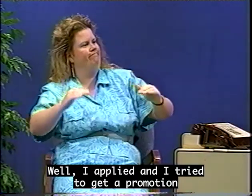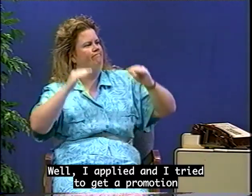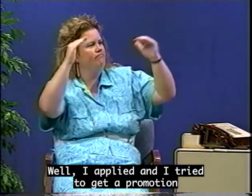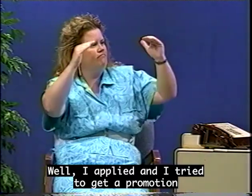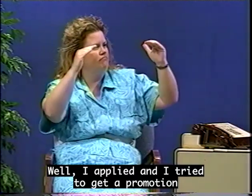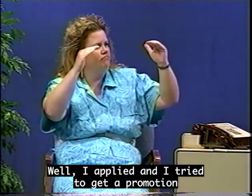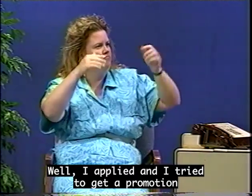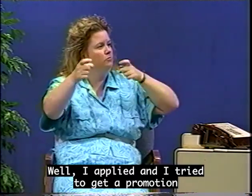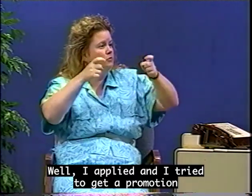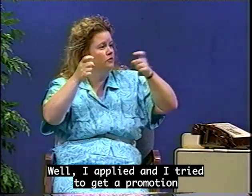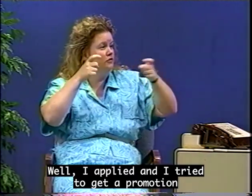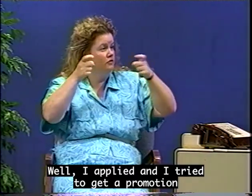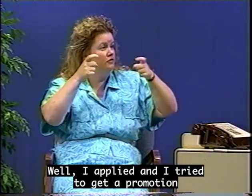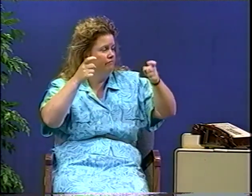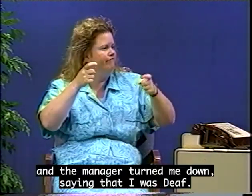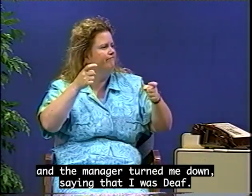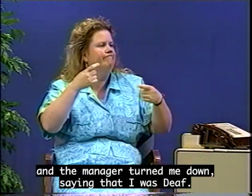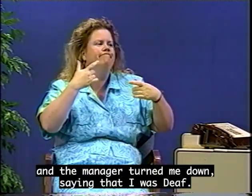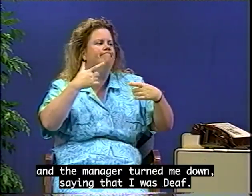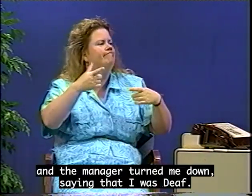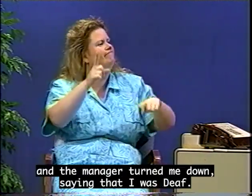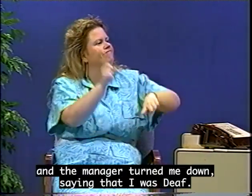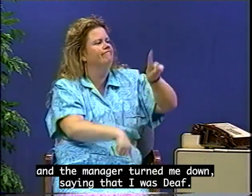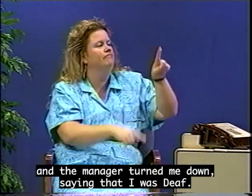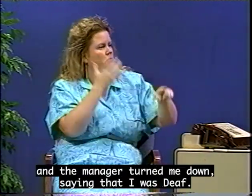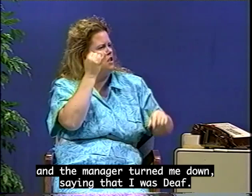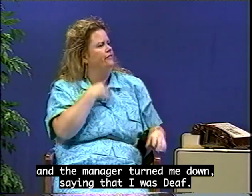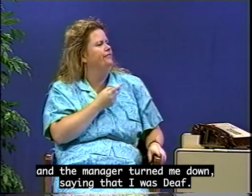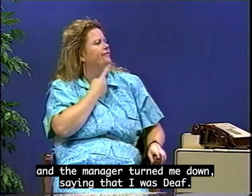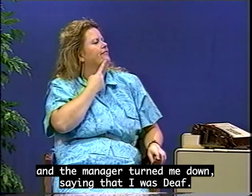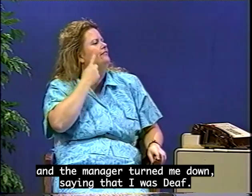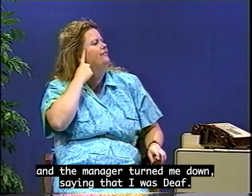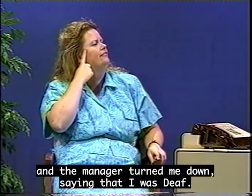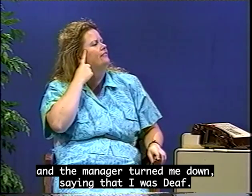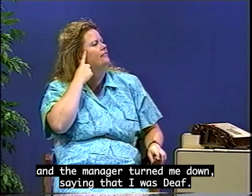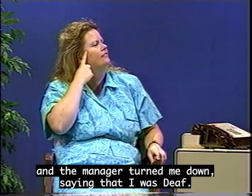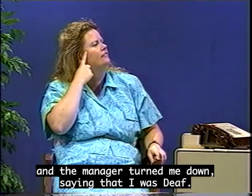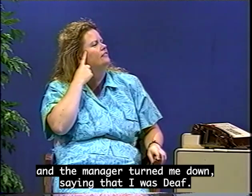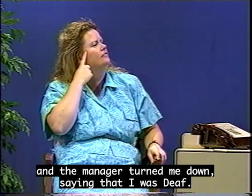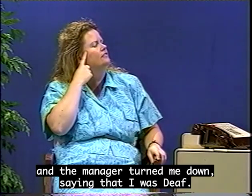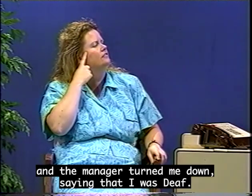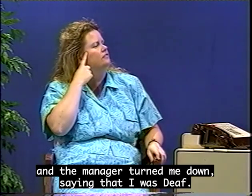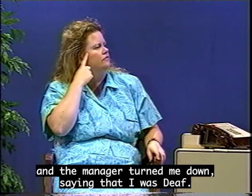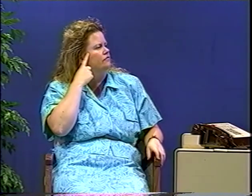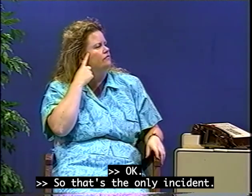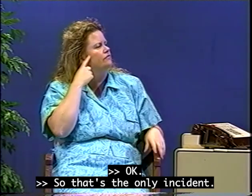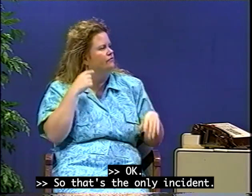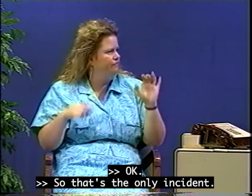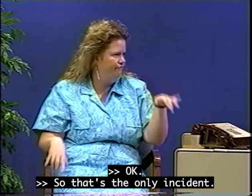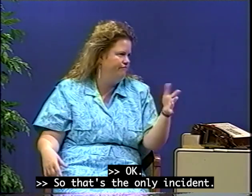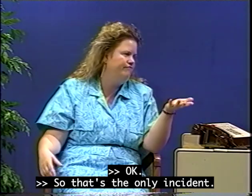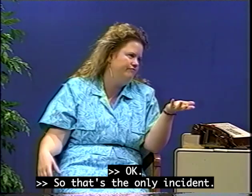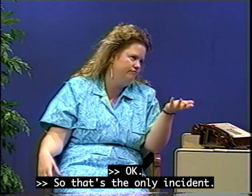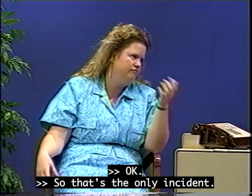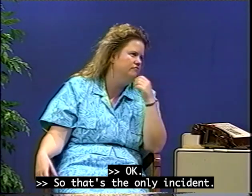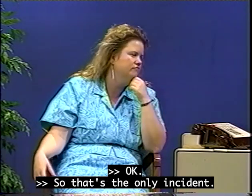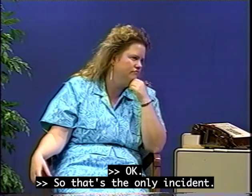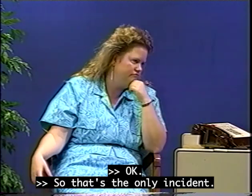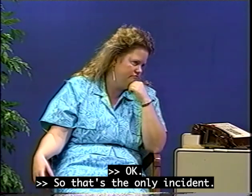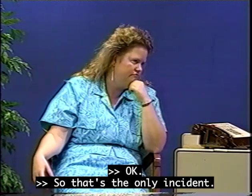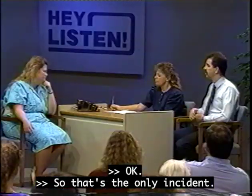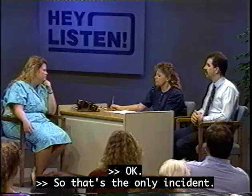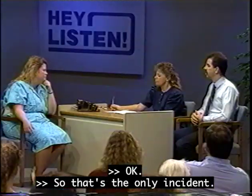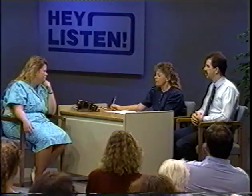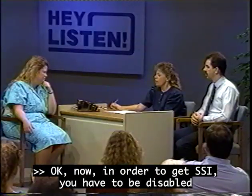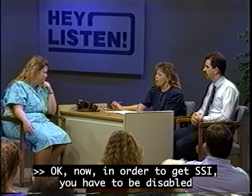Well, I applied and I tried to get a promotion, and the manager turned me down saying that I was deaf. Okay. So that's